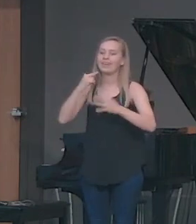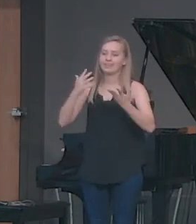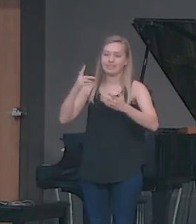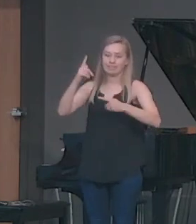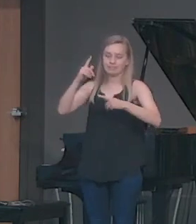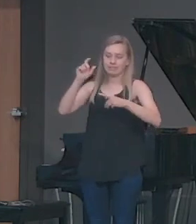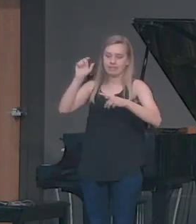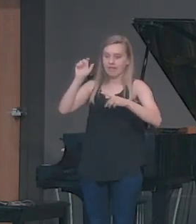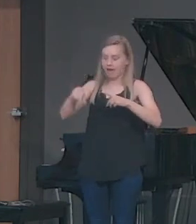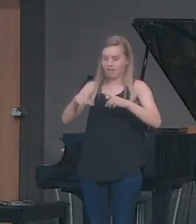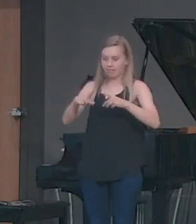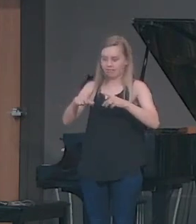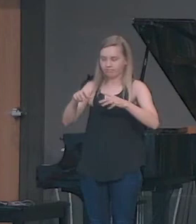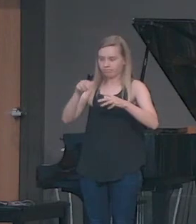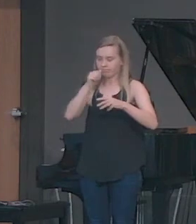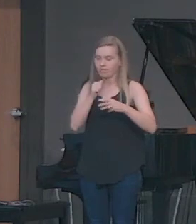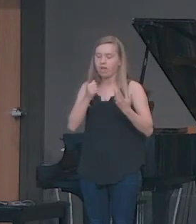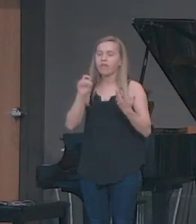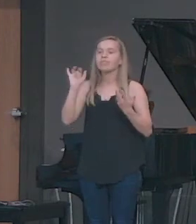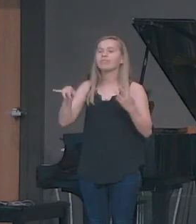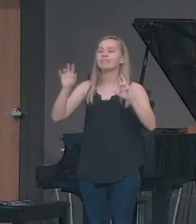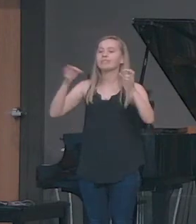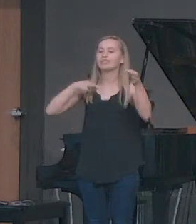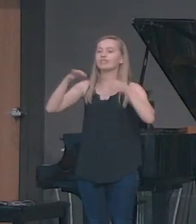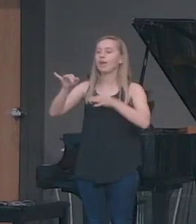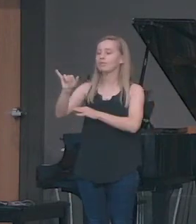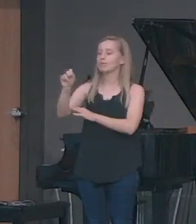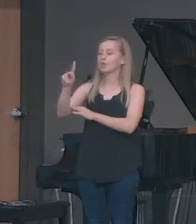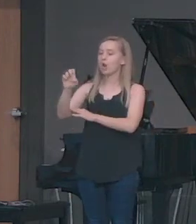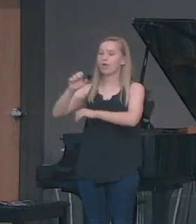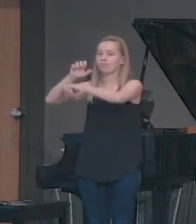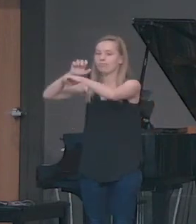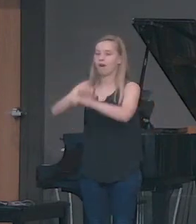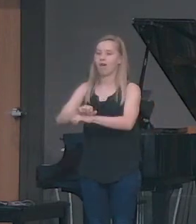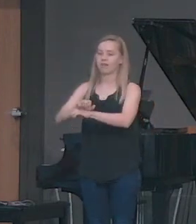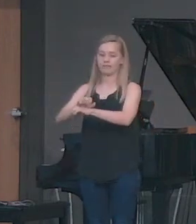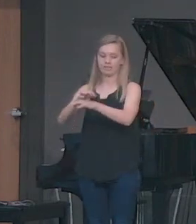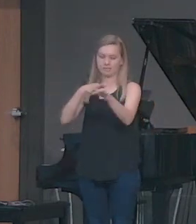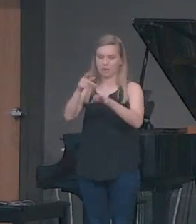This describes a yoke of bondage that will be placed on them as they go into exile.